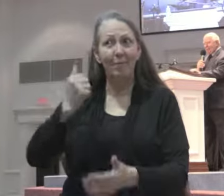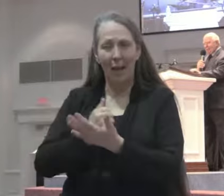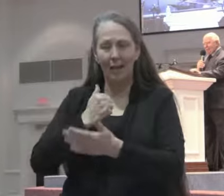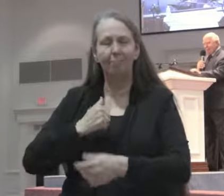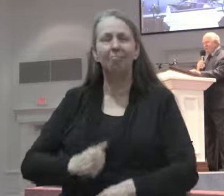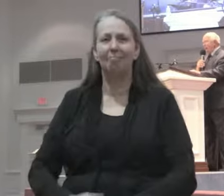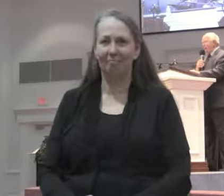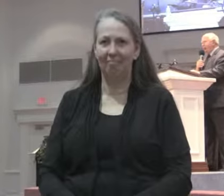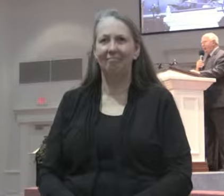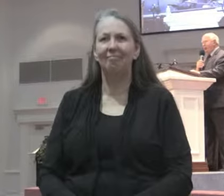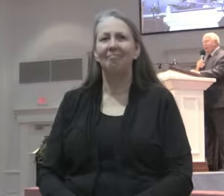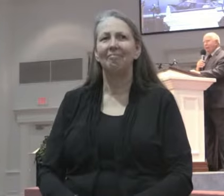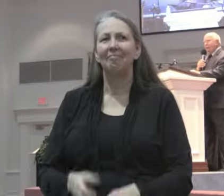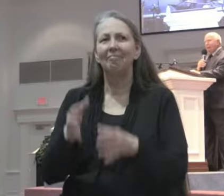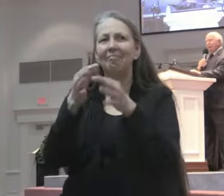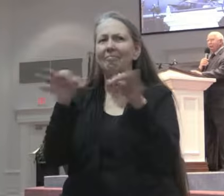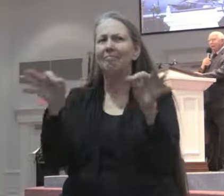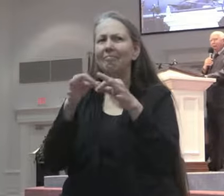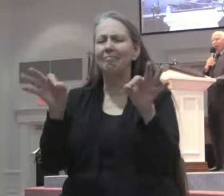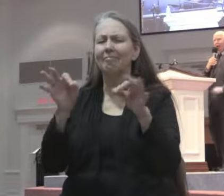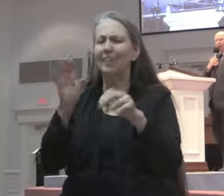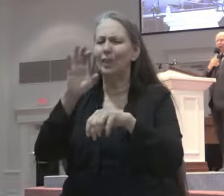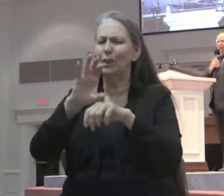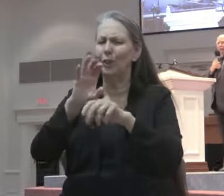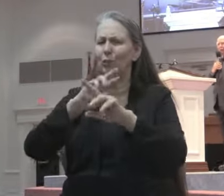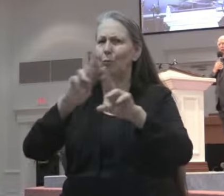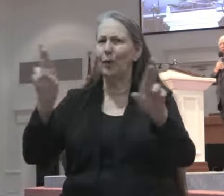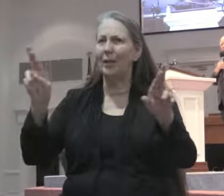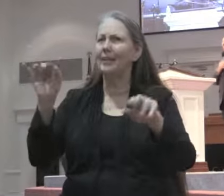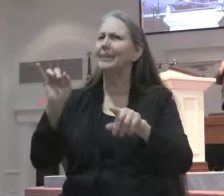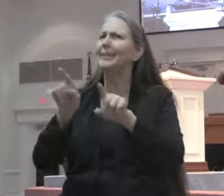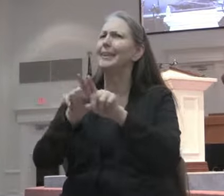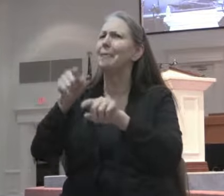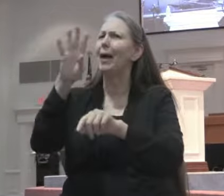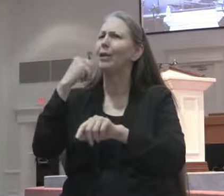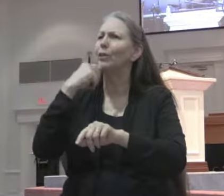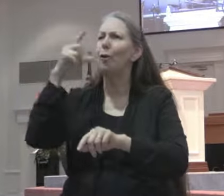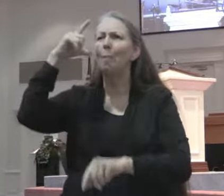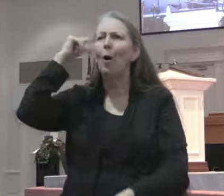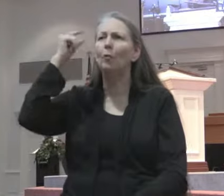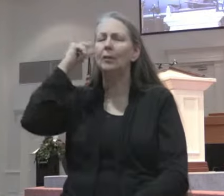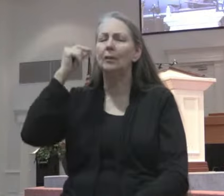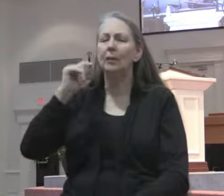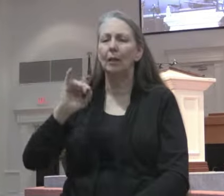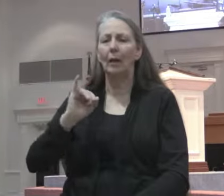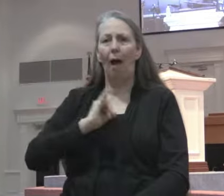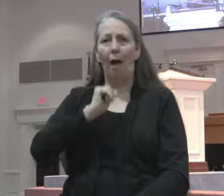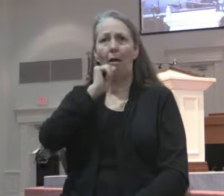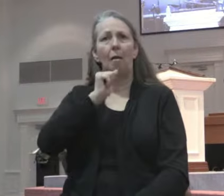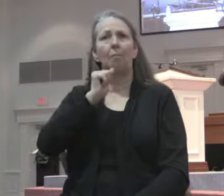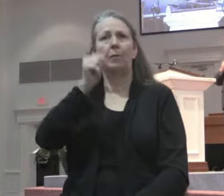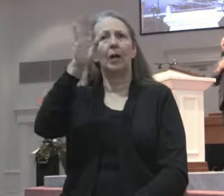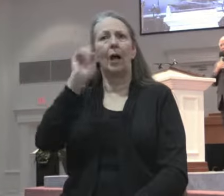That statement of the church being ready is kind of like God told Moses. He said, I am. So